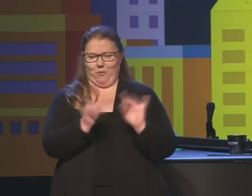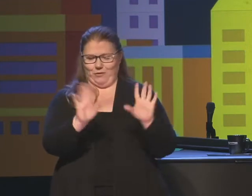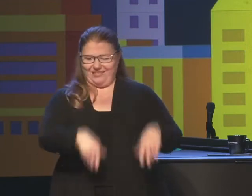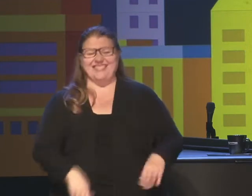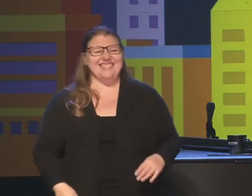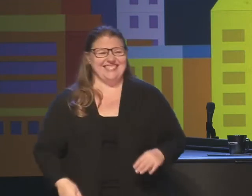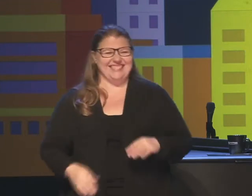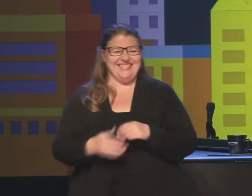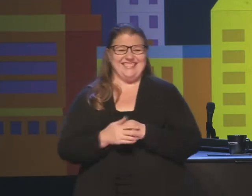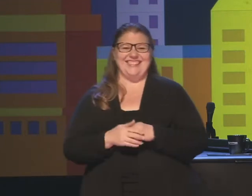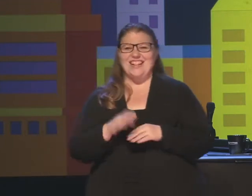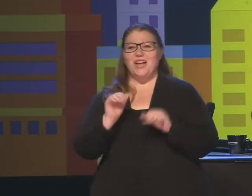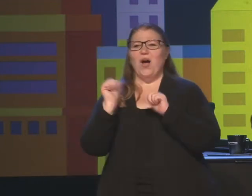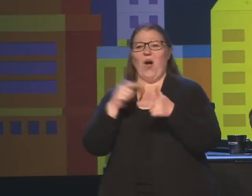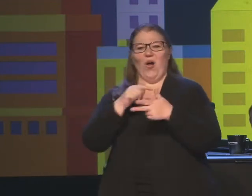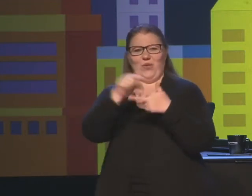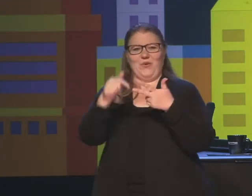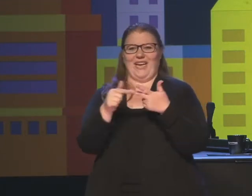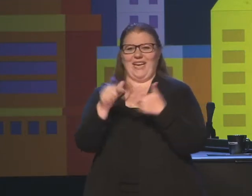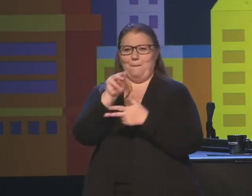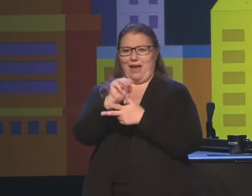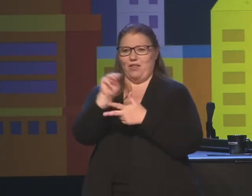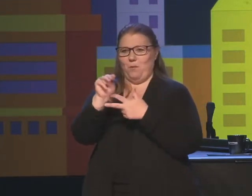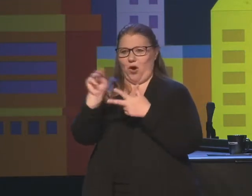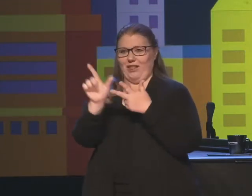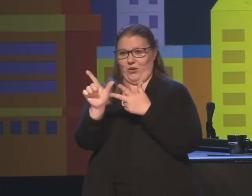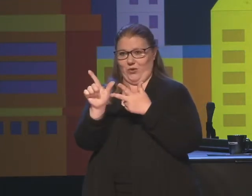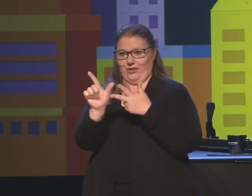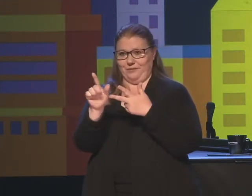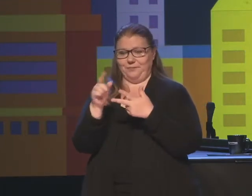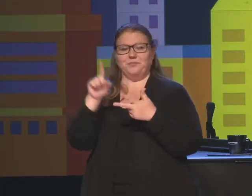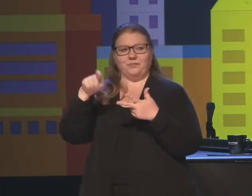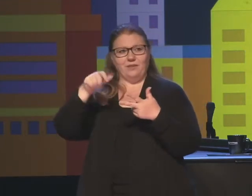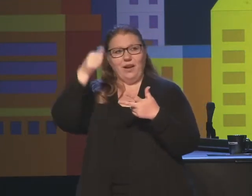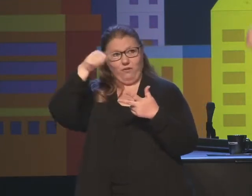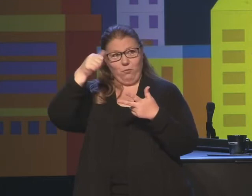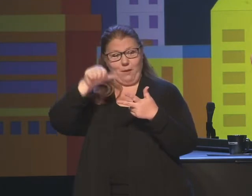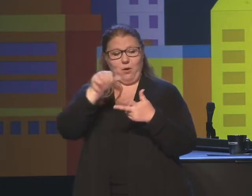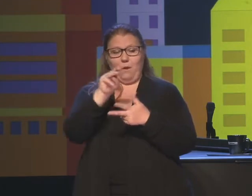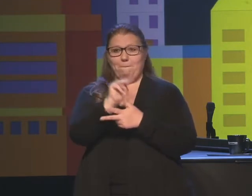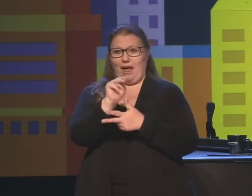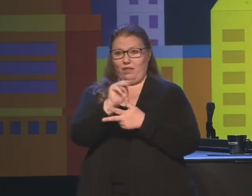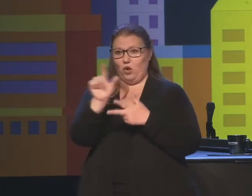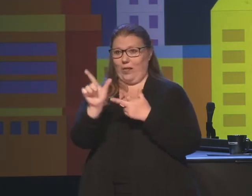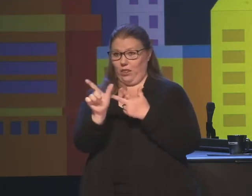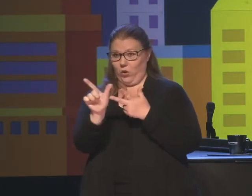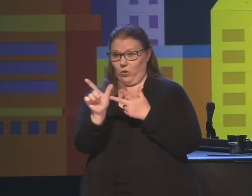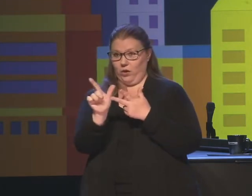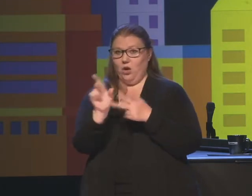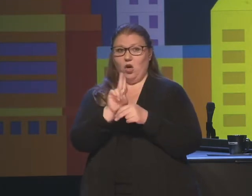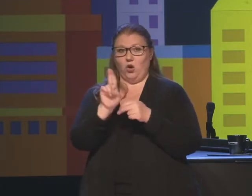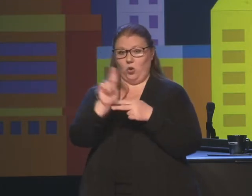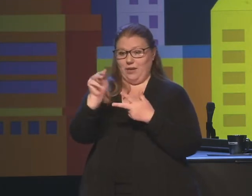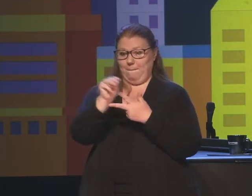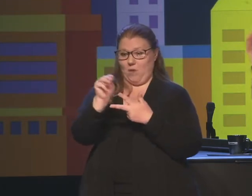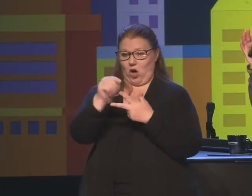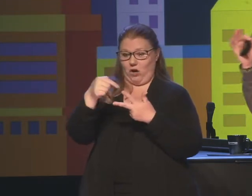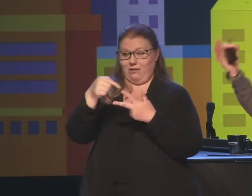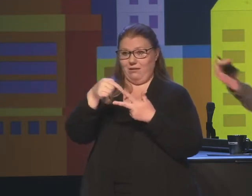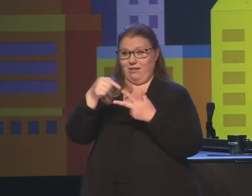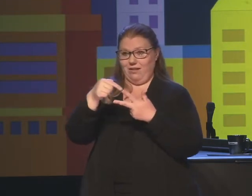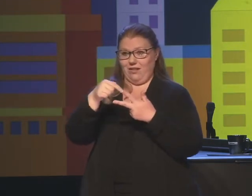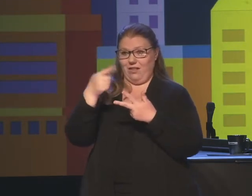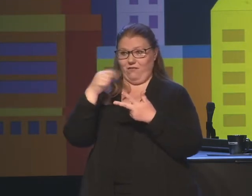the synoptic Gospels, Matthew, Mark, and Luke, and you got to remember, Matthew and Luke are using Mark as material.